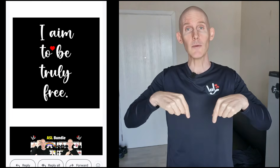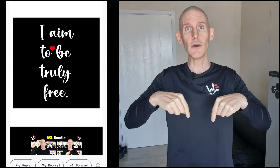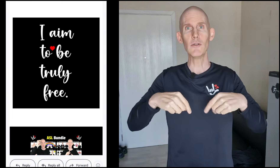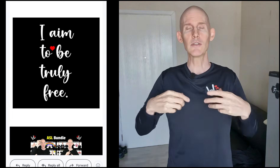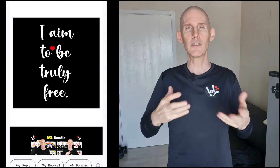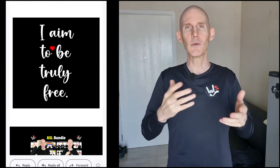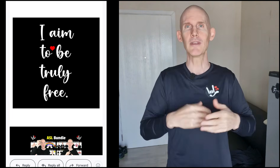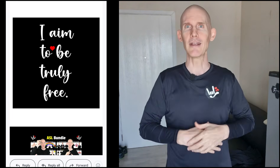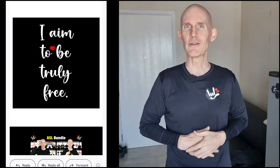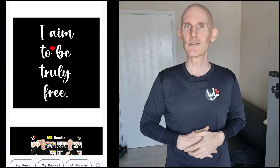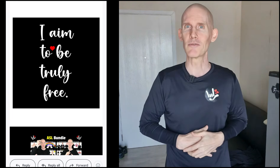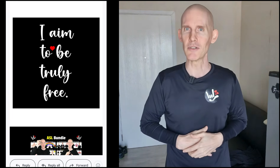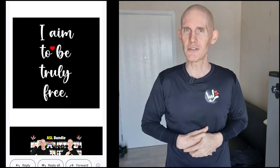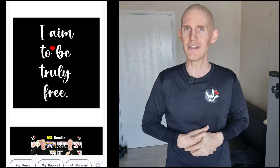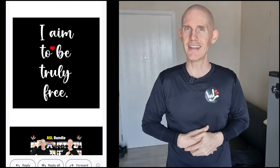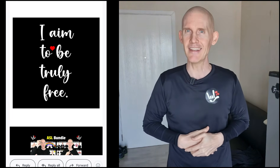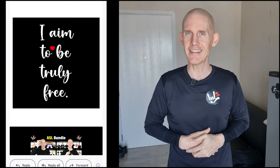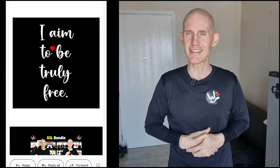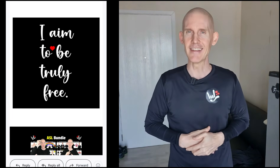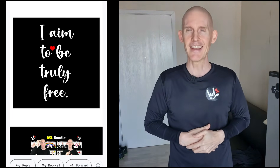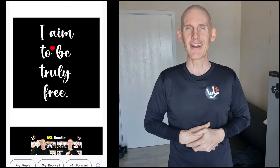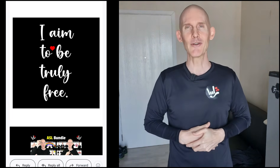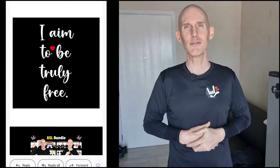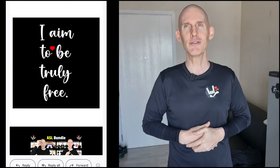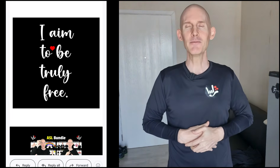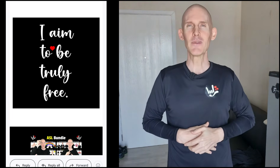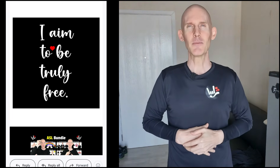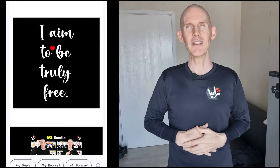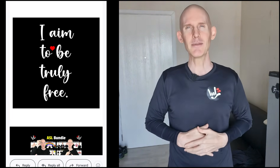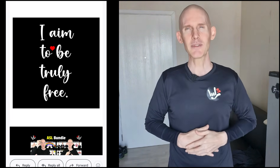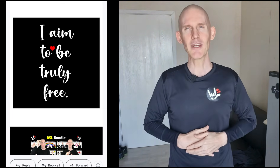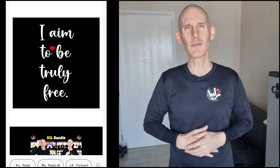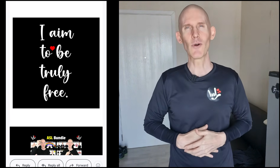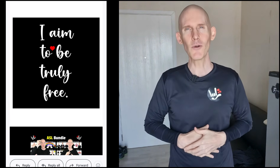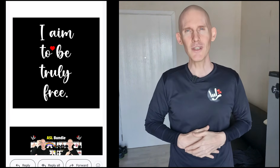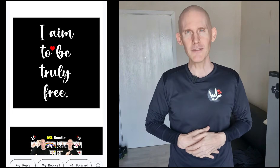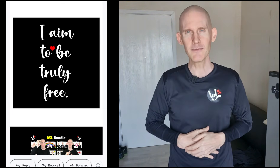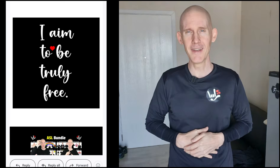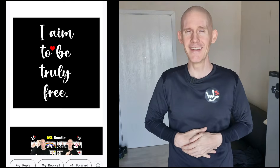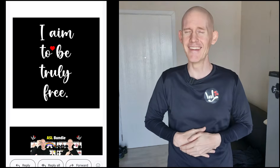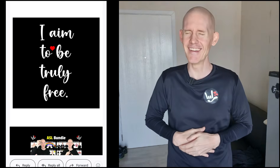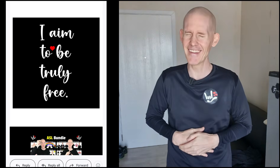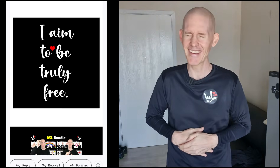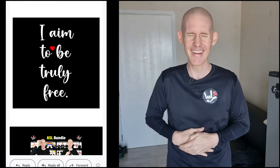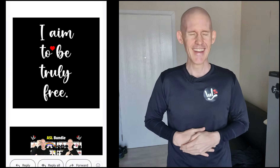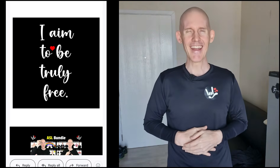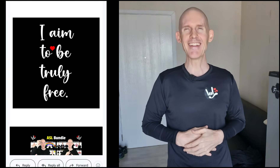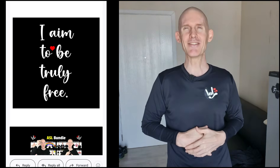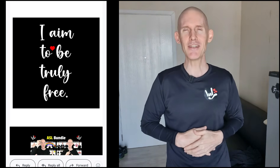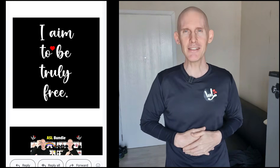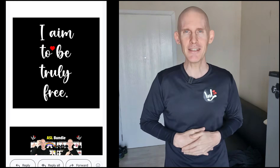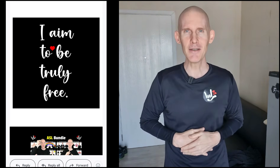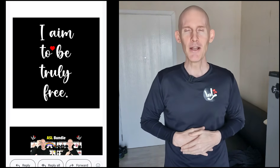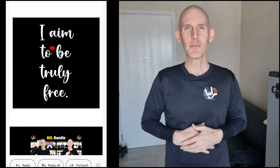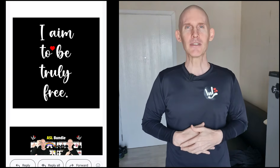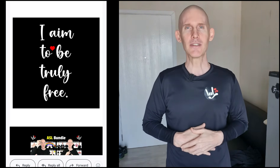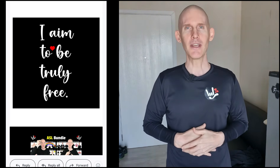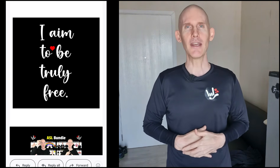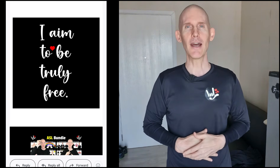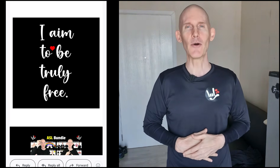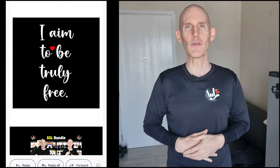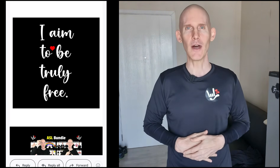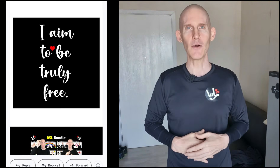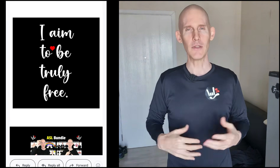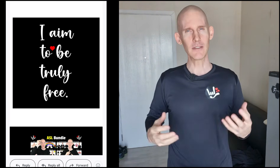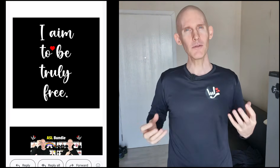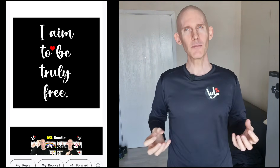bottom of the email, you can see what the English version is. And I urge you, it might sound corny and cheesy, but say